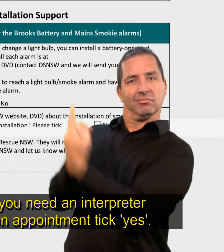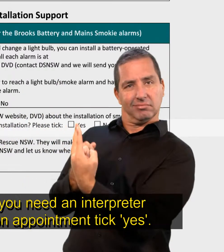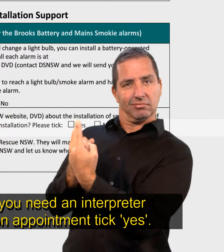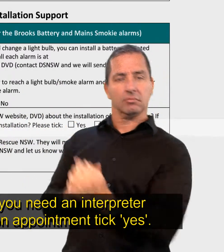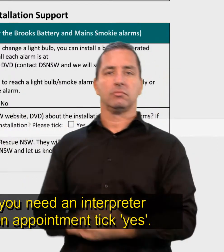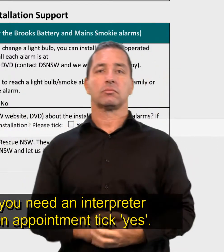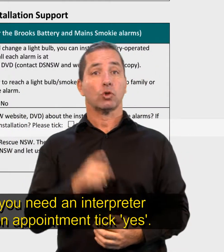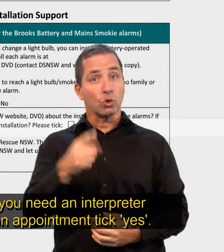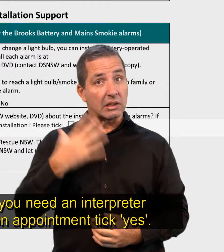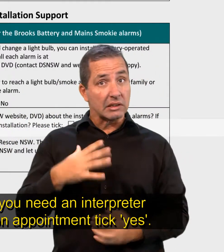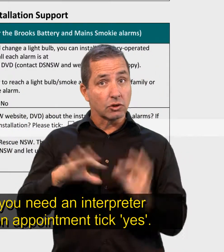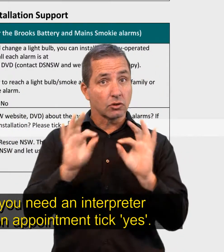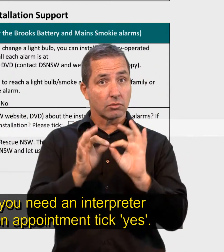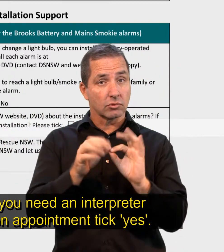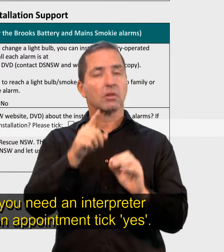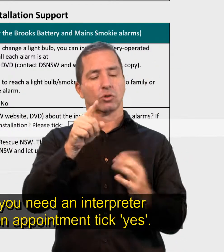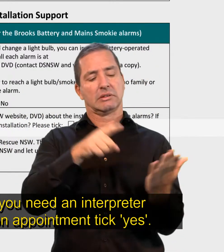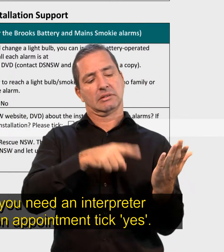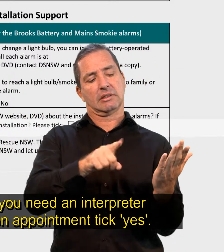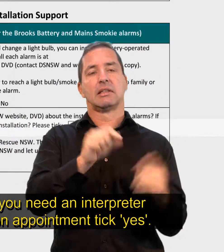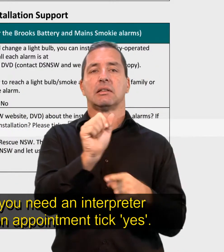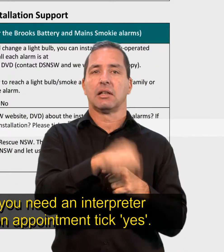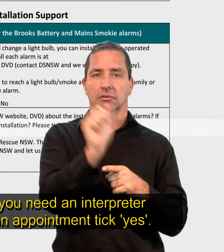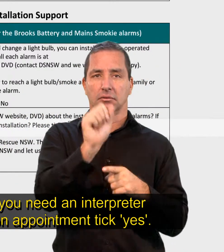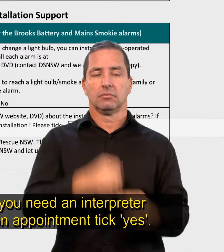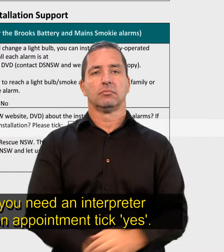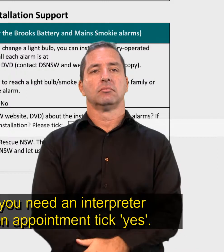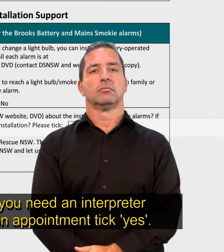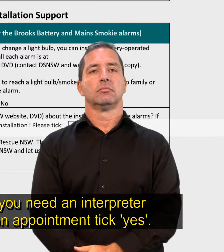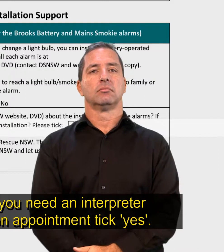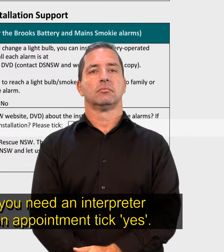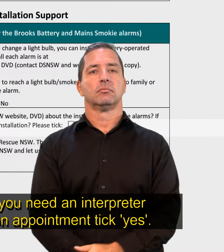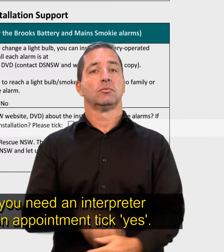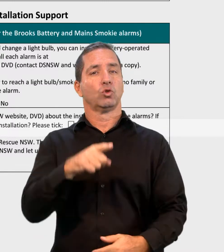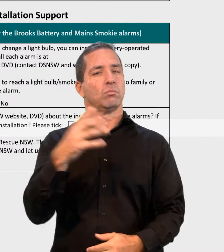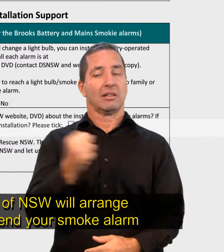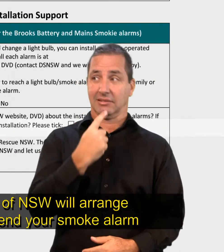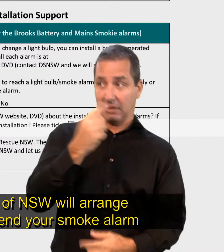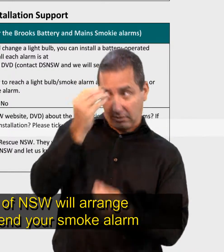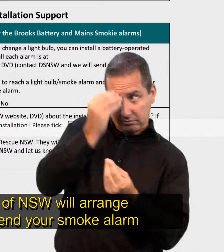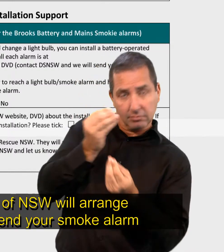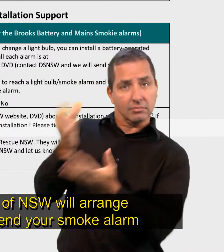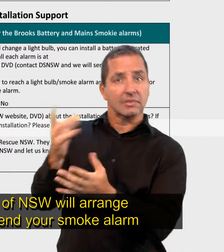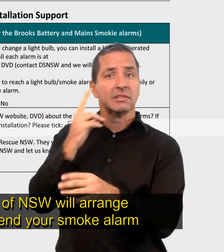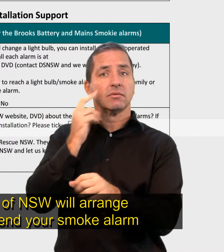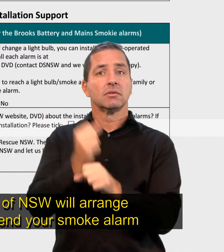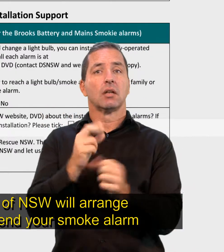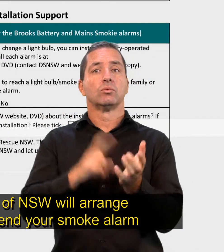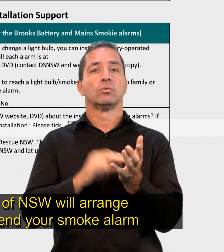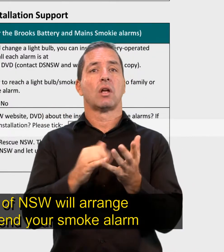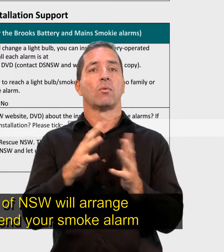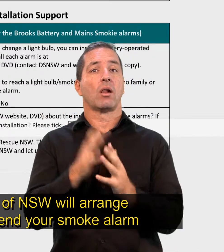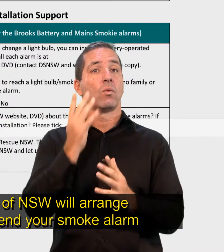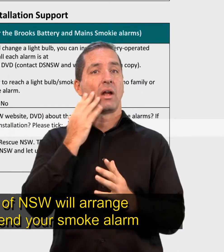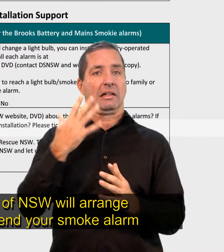is installed. If you need an interpreter during the installation appointment, tick yes. The Deaf Society of New South Wales